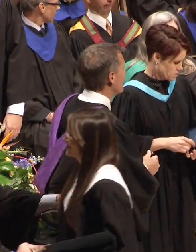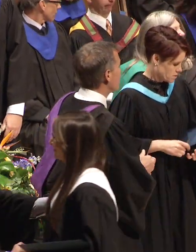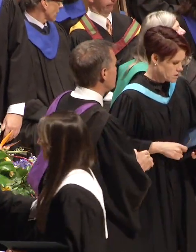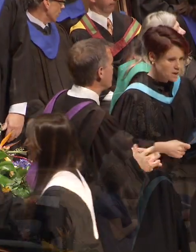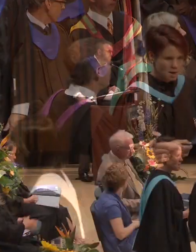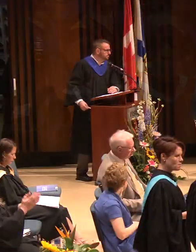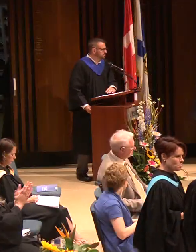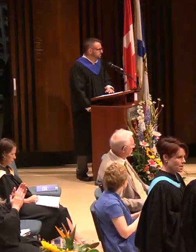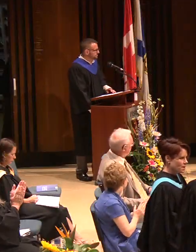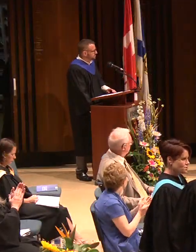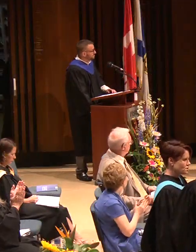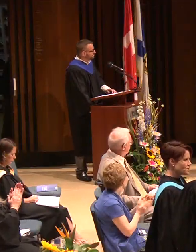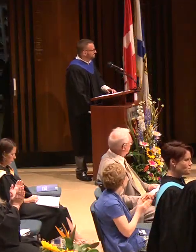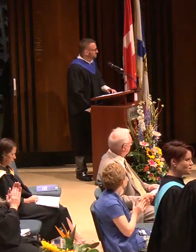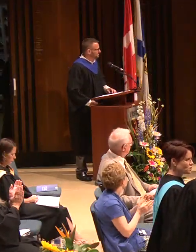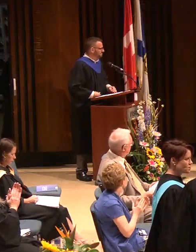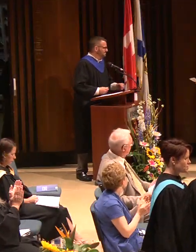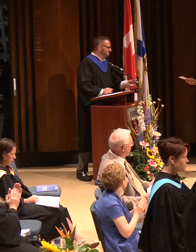Patrick Vesey.